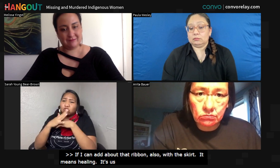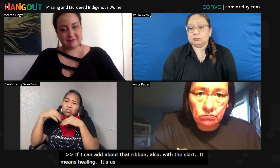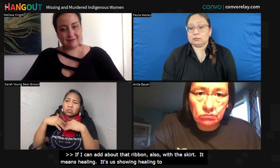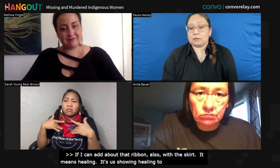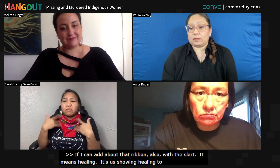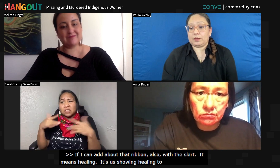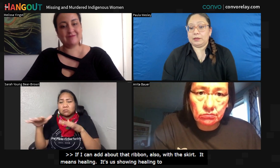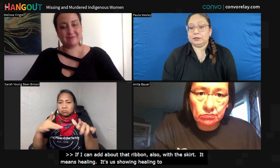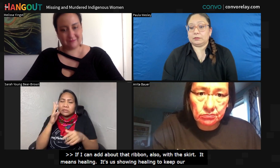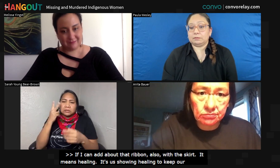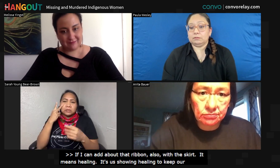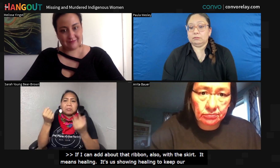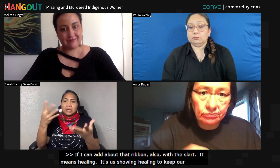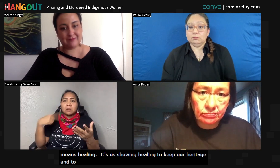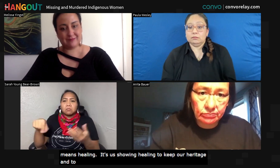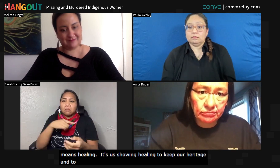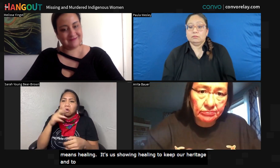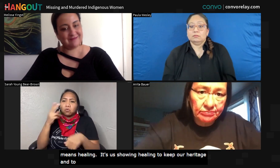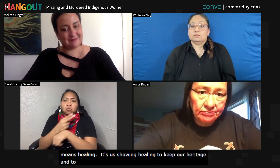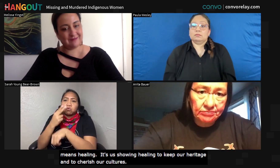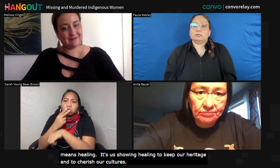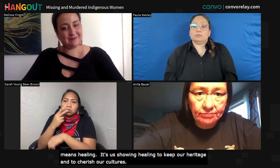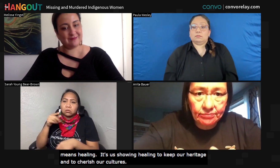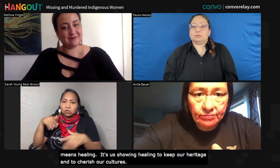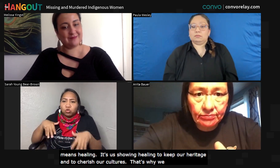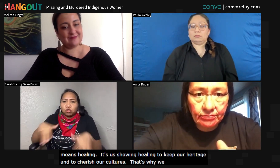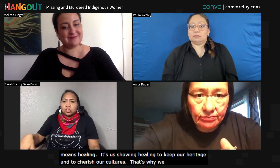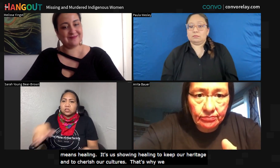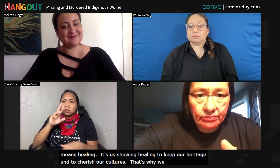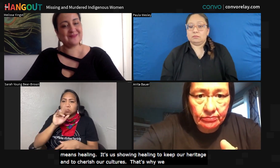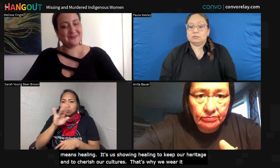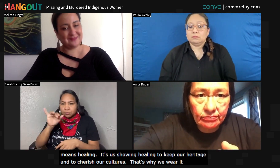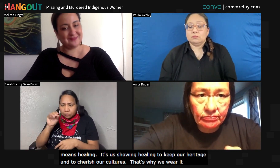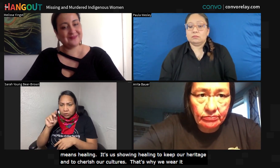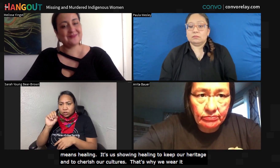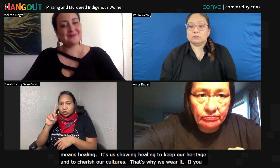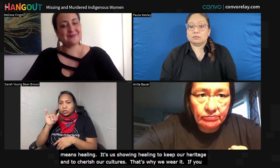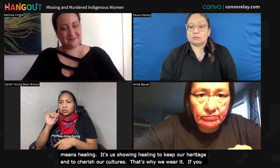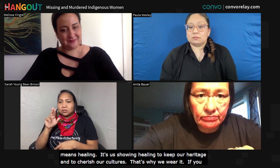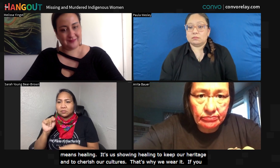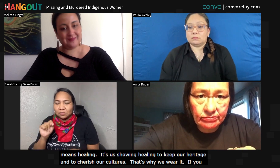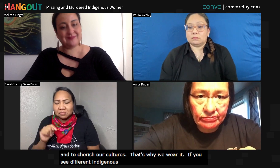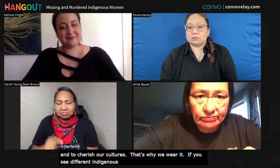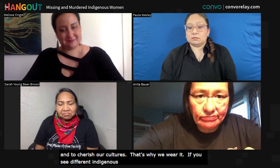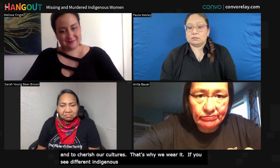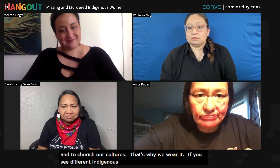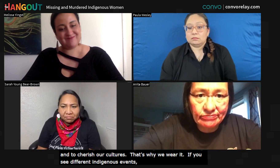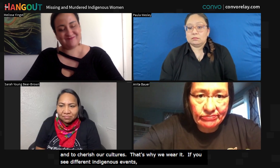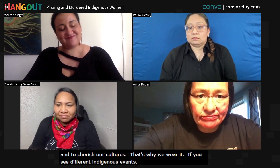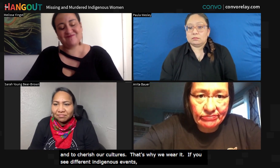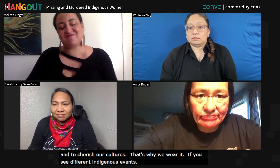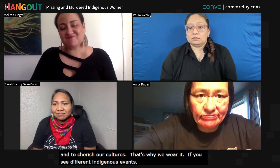it. So if you see different Indigenous events, many of us will wear a skirt with ribbons on it.